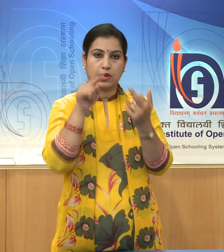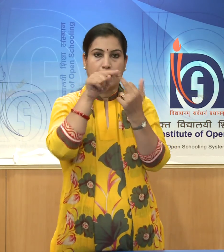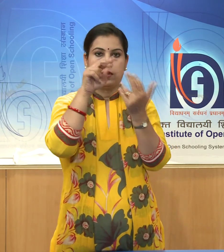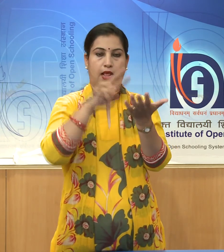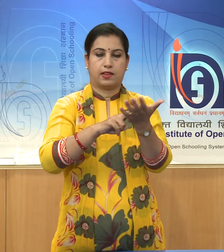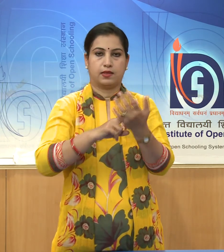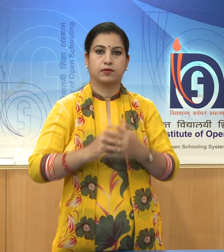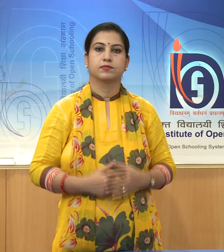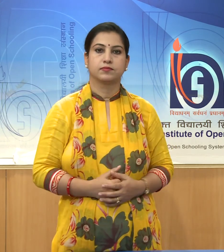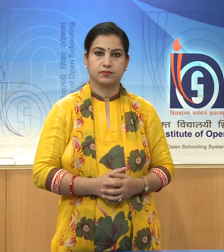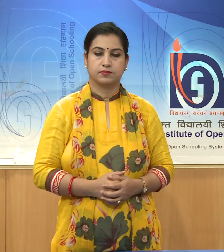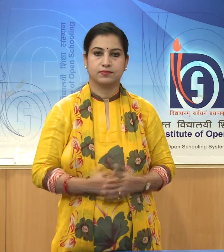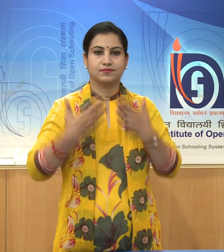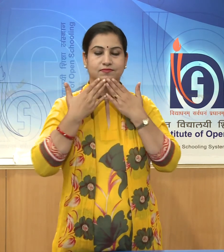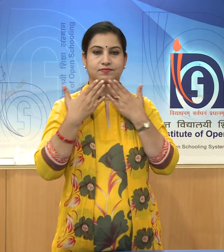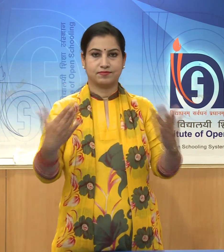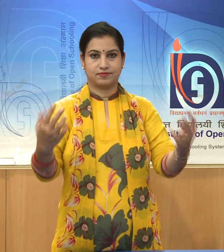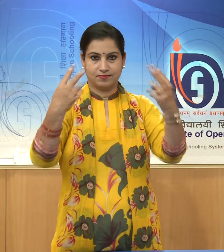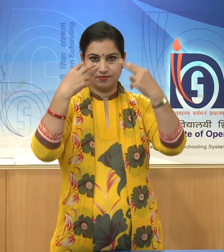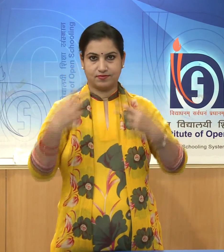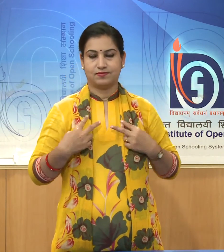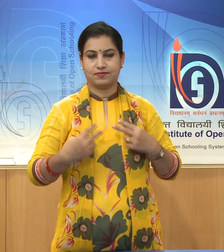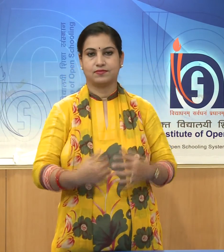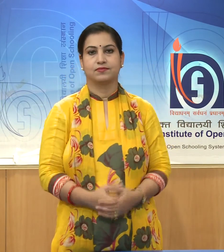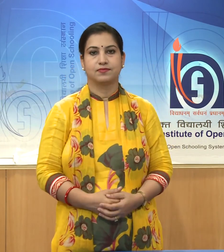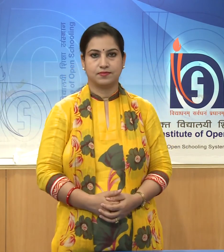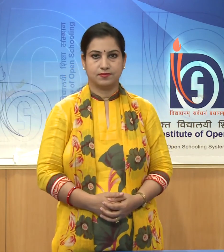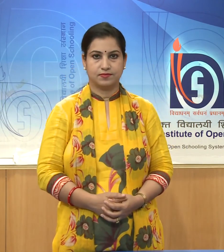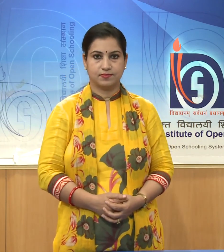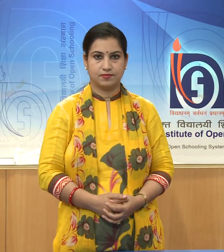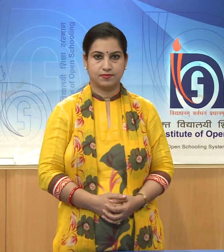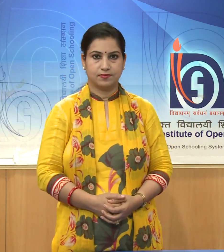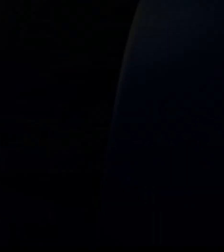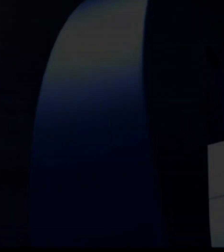www.nios.ac.in. Thank you for listening.